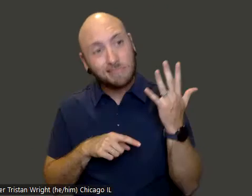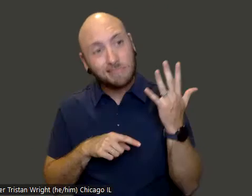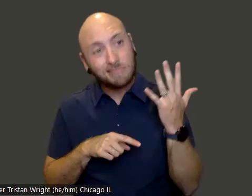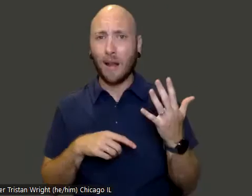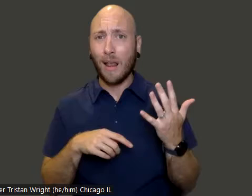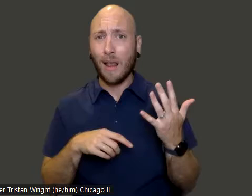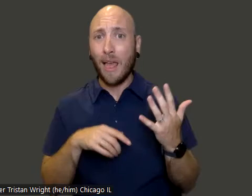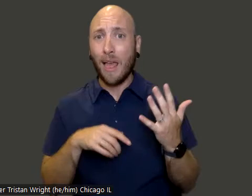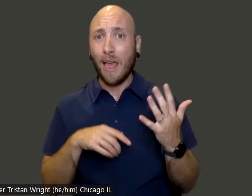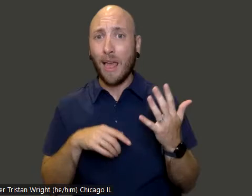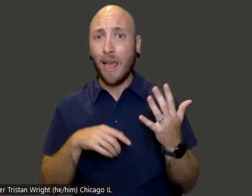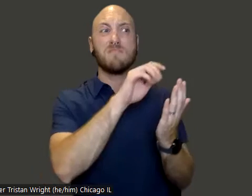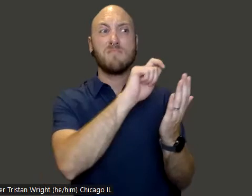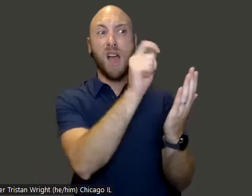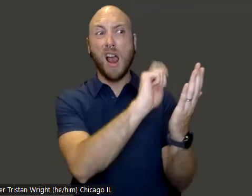And